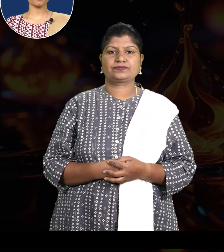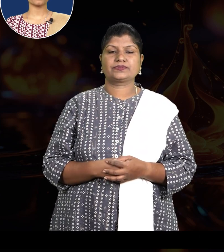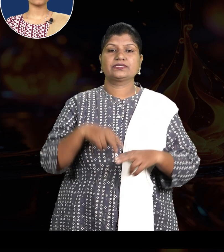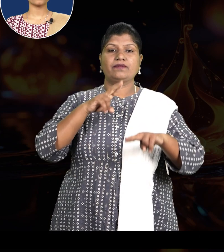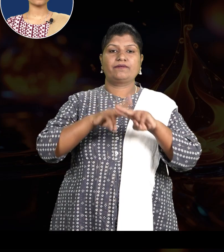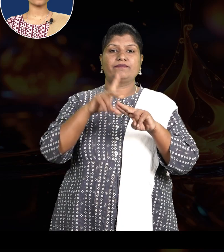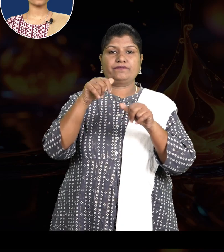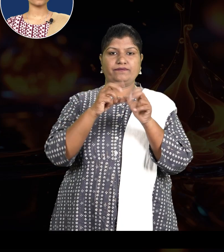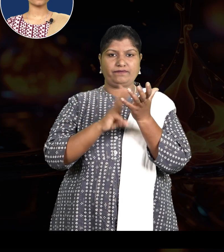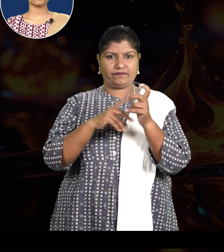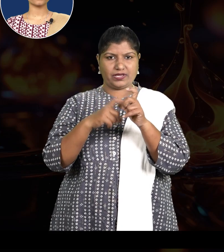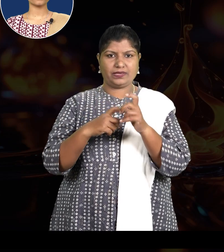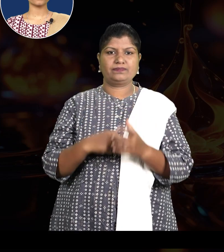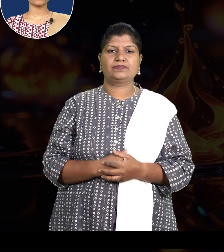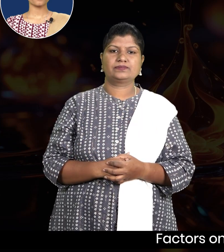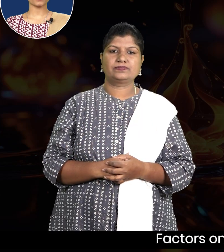flame.